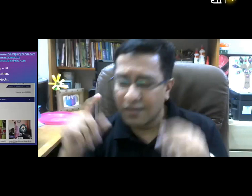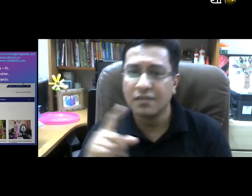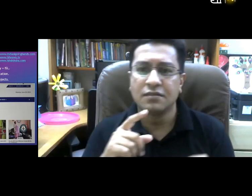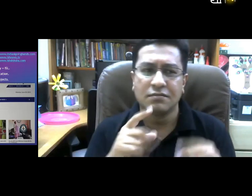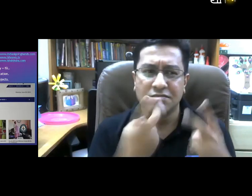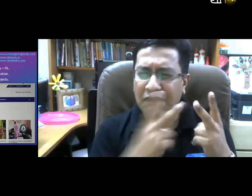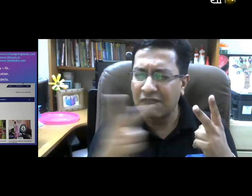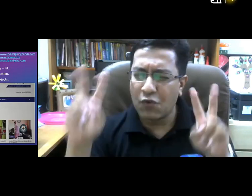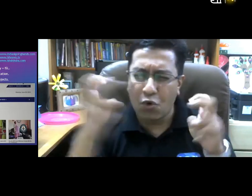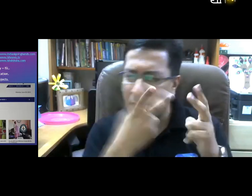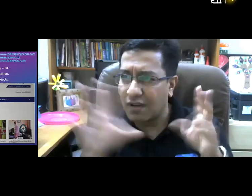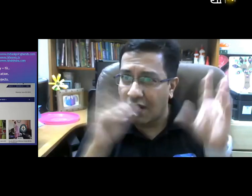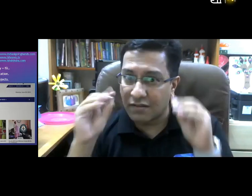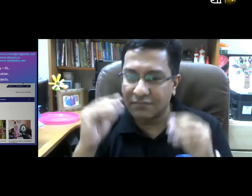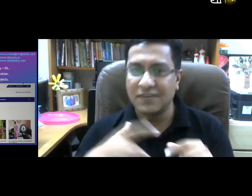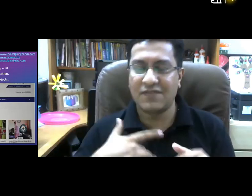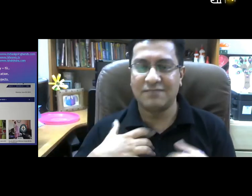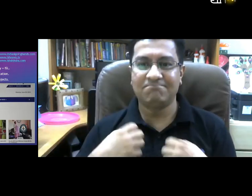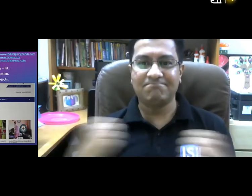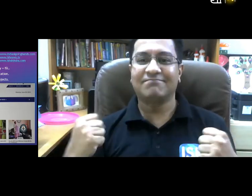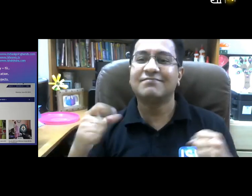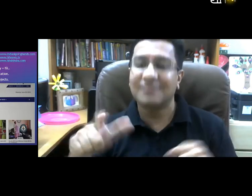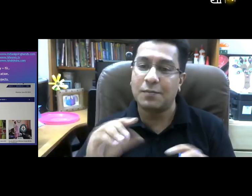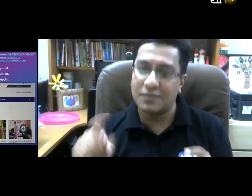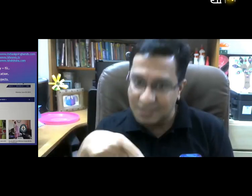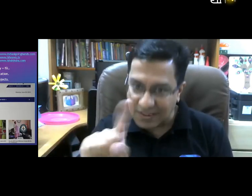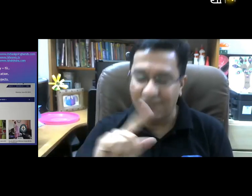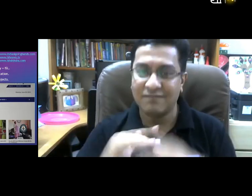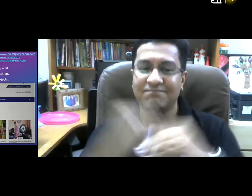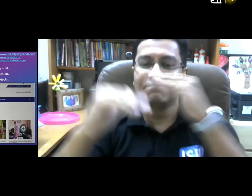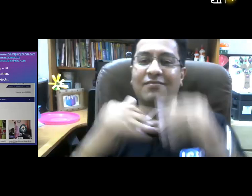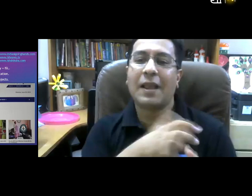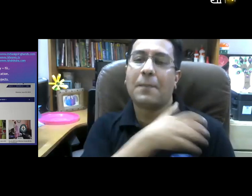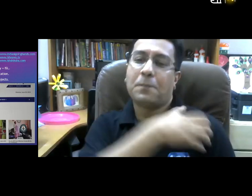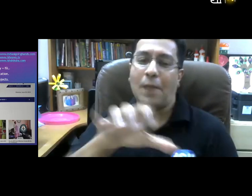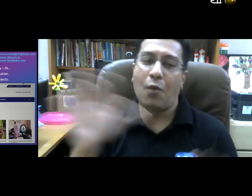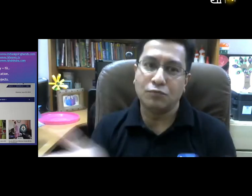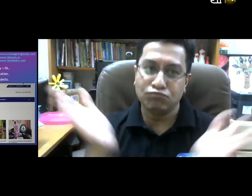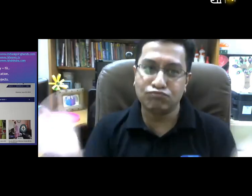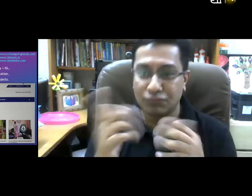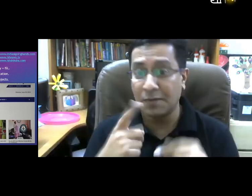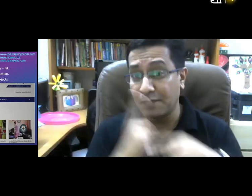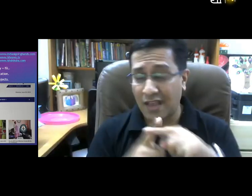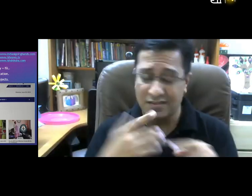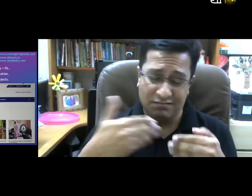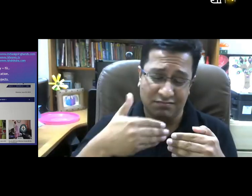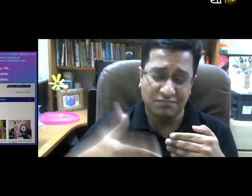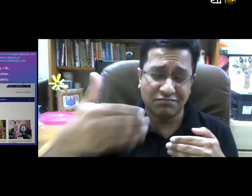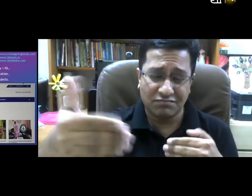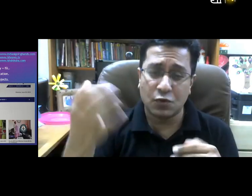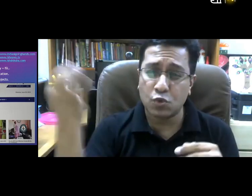News definitely works in the space of news, different kinds of topics, etc., so that they feel confident about knowing different news and feel empowered as